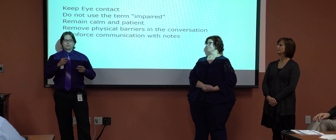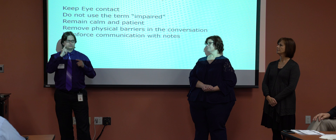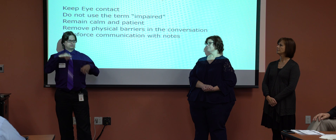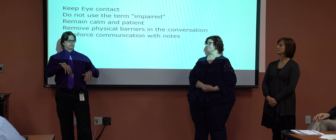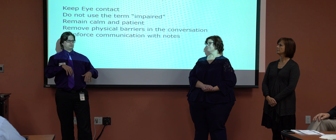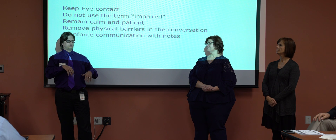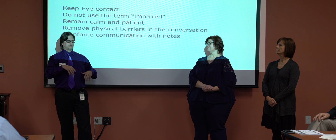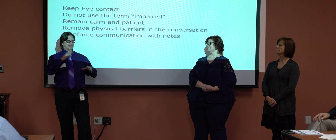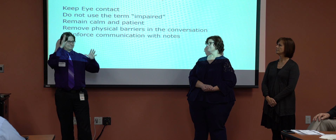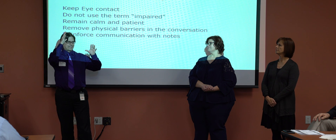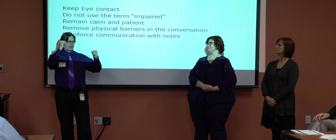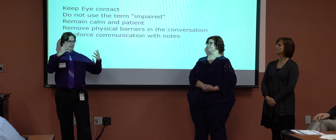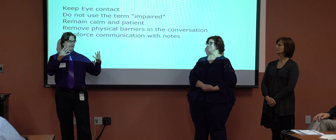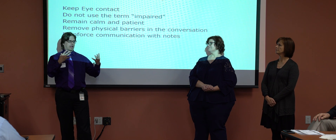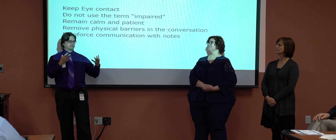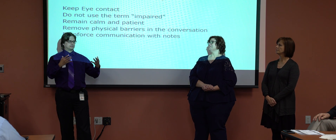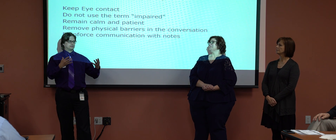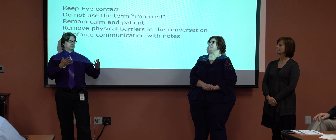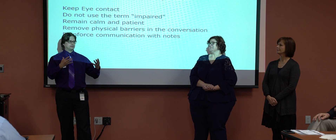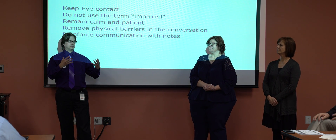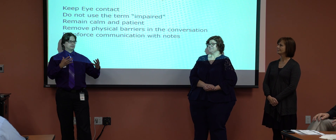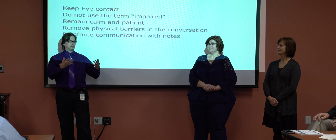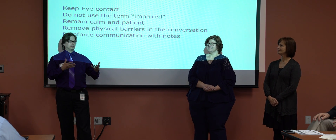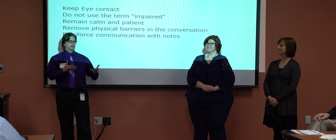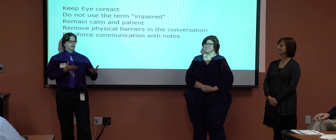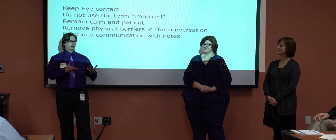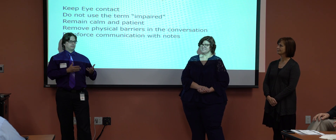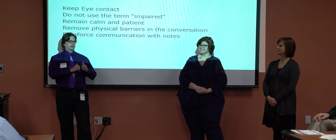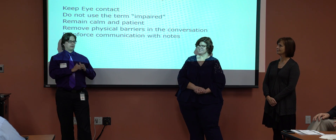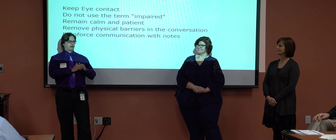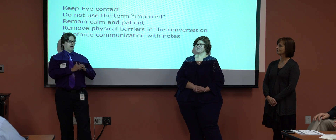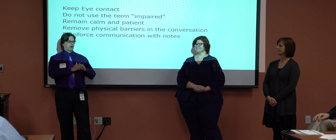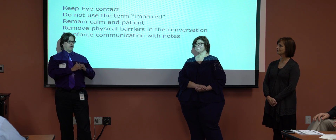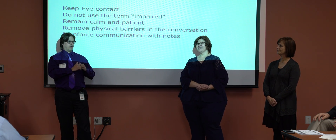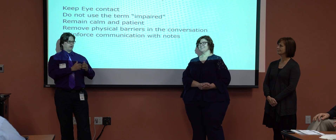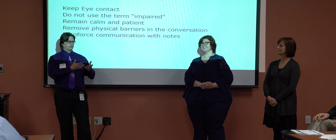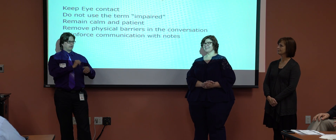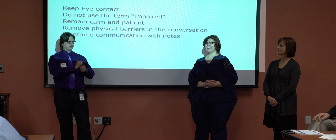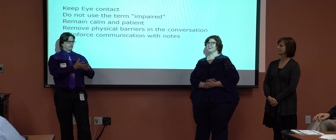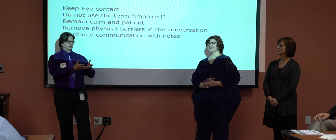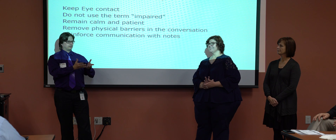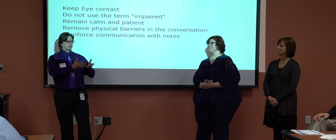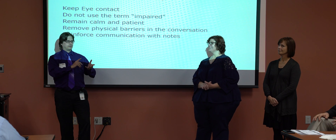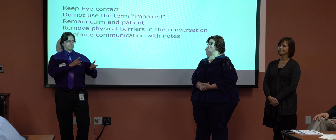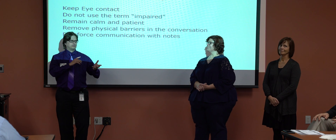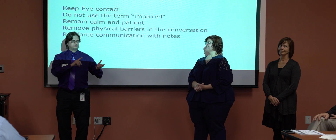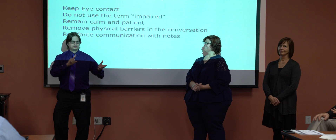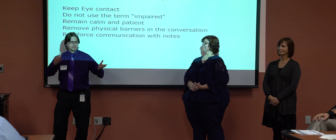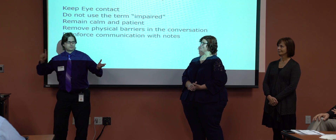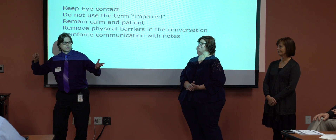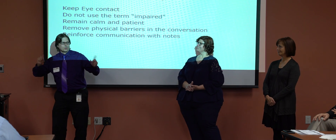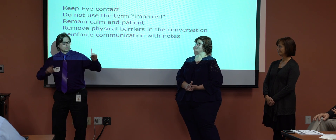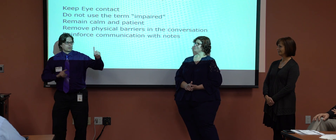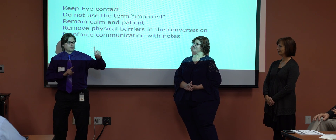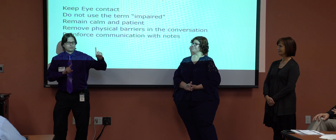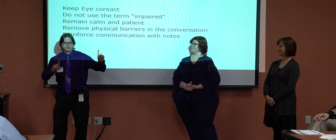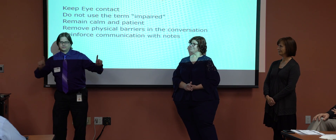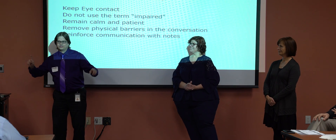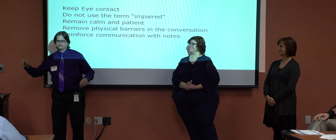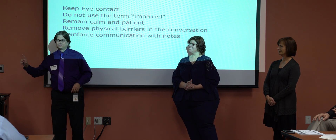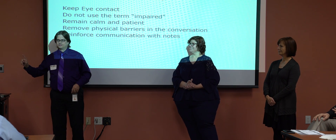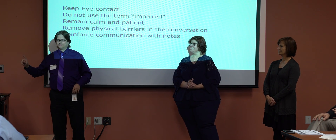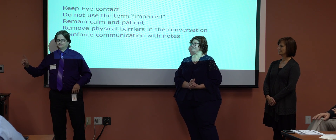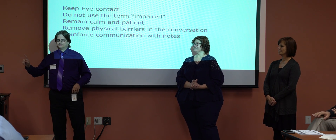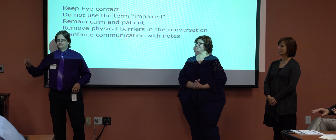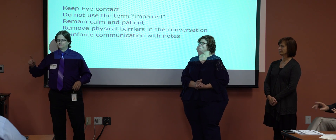completely opposite. They were like a deer in headlights. And they were, oh, what do I do? What do I do?